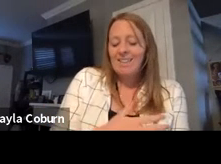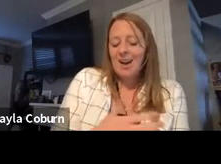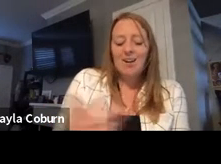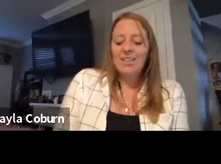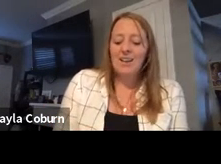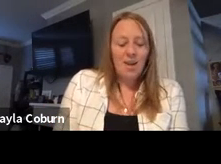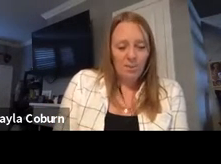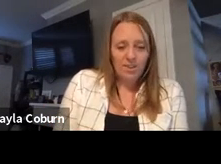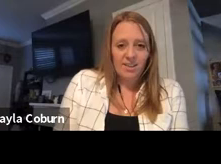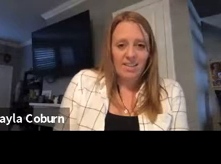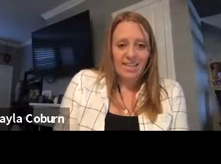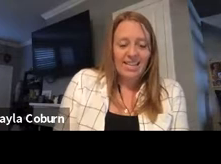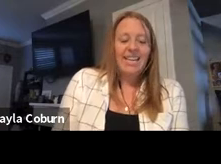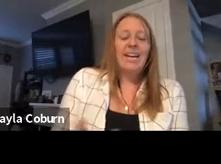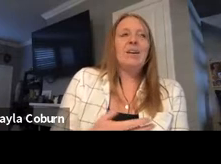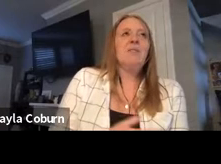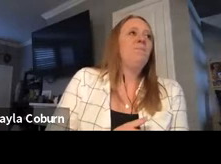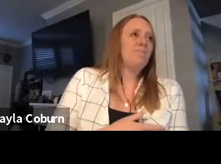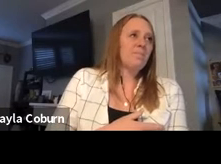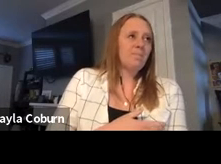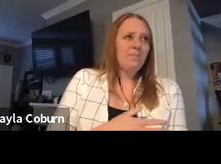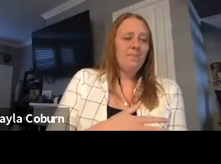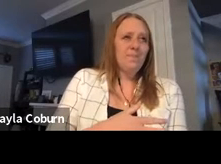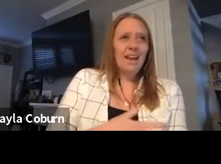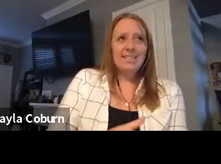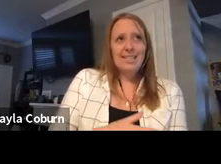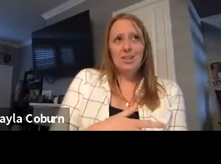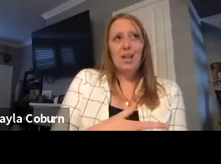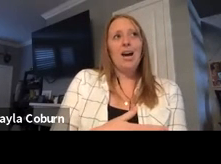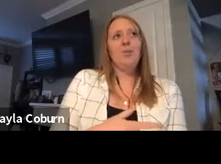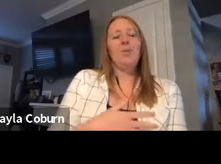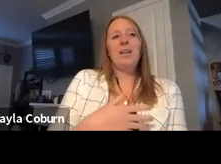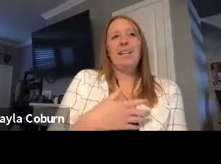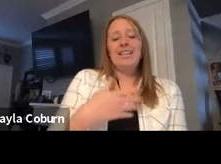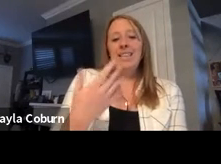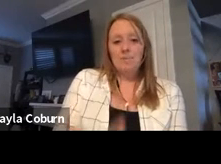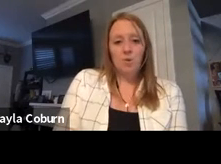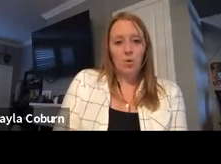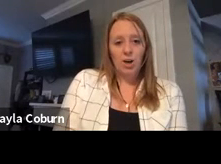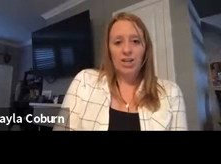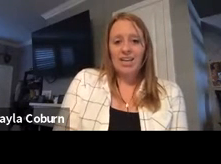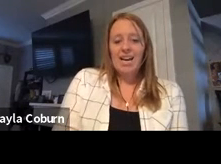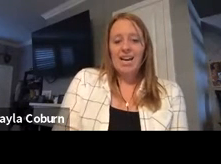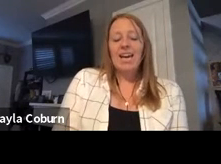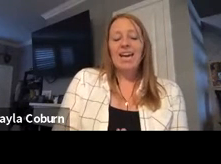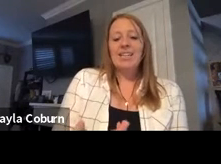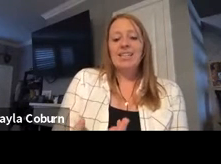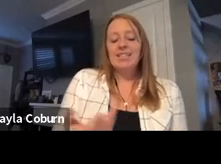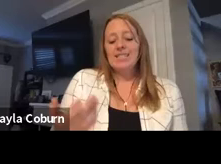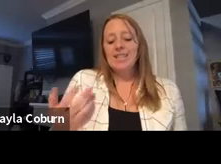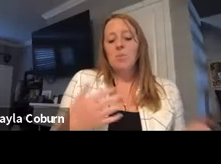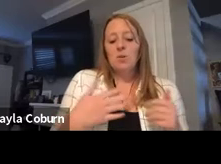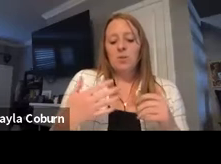opportunity if they aren't allowed the opportunity. Um, I see this a lot when it's time for work